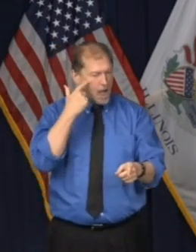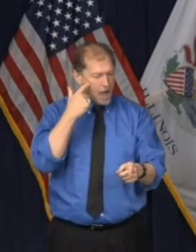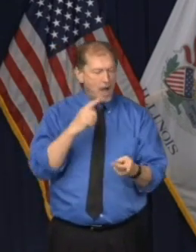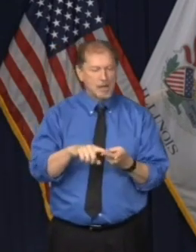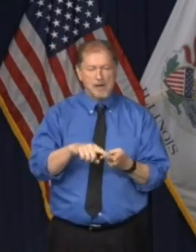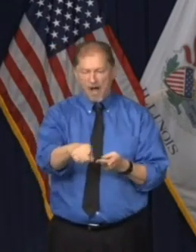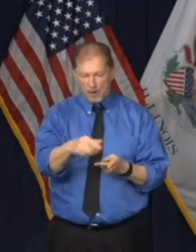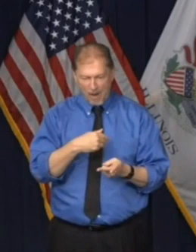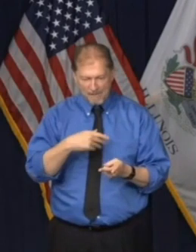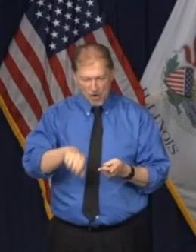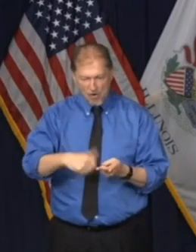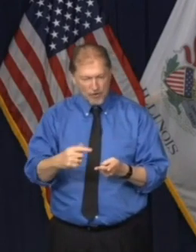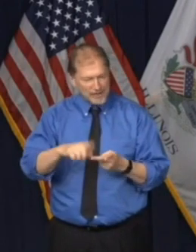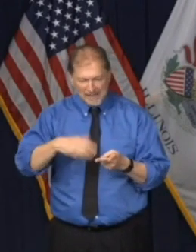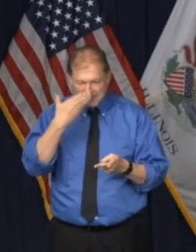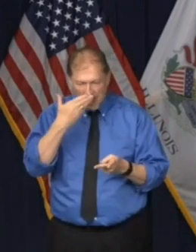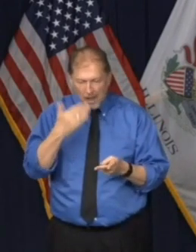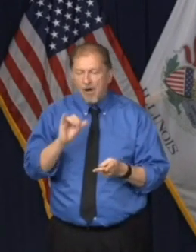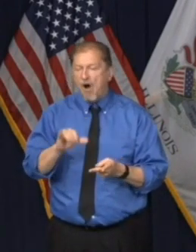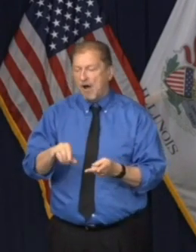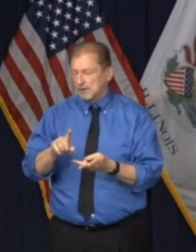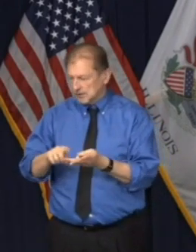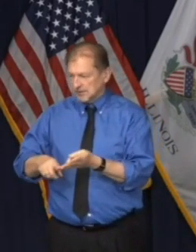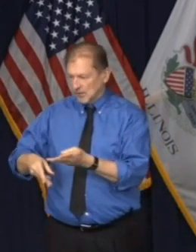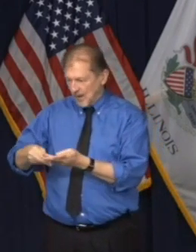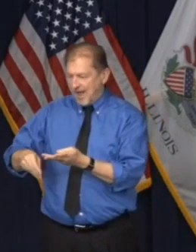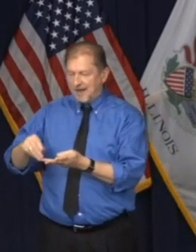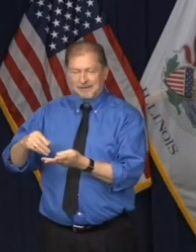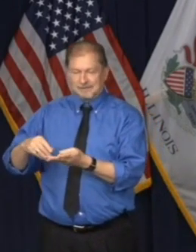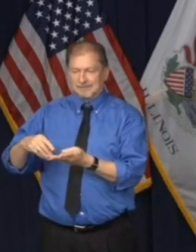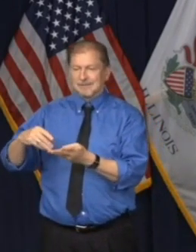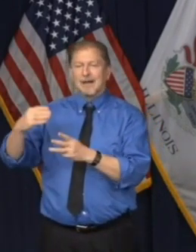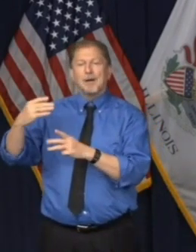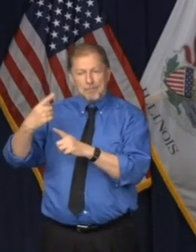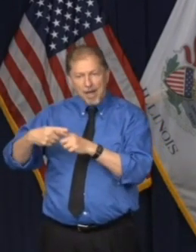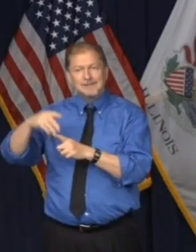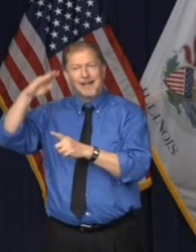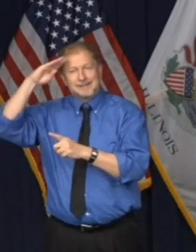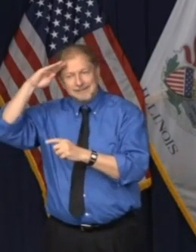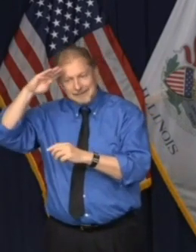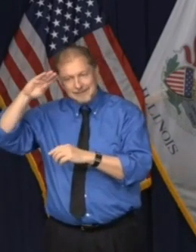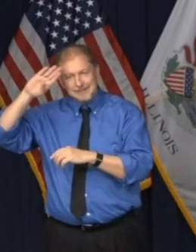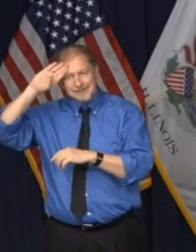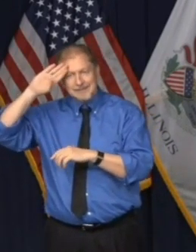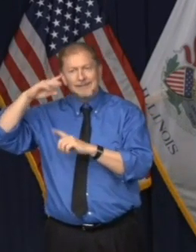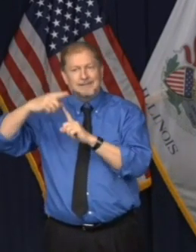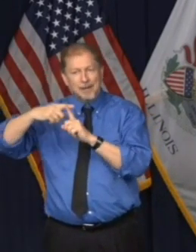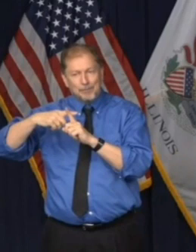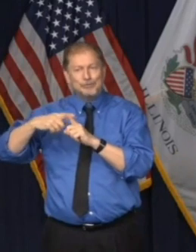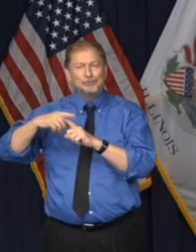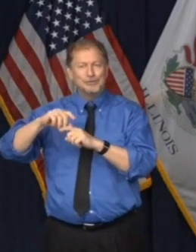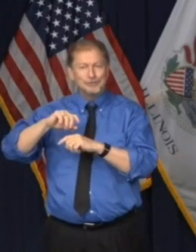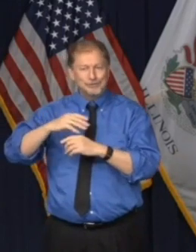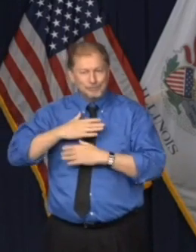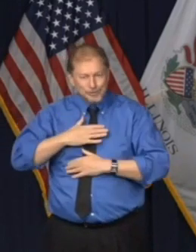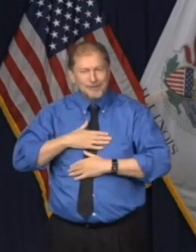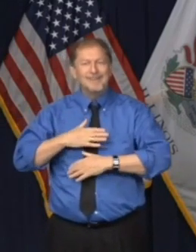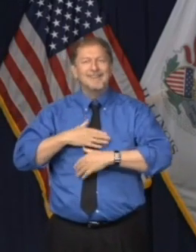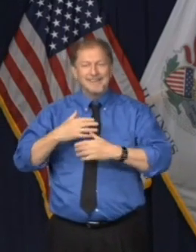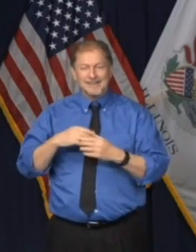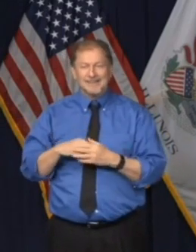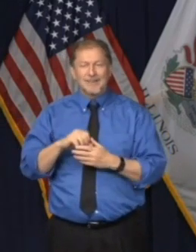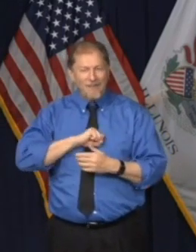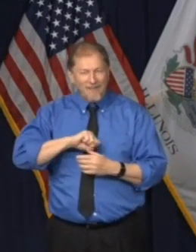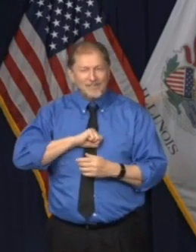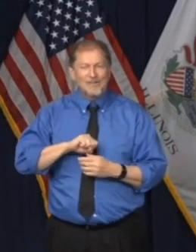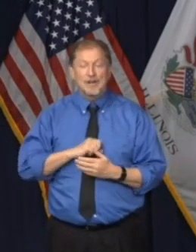more prevalent. So we're continuing to amass that data. And so I'm not surprised if new symptoms come